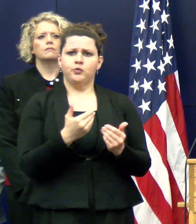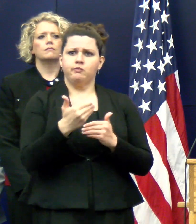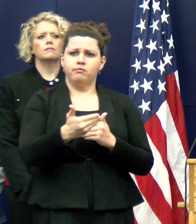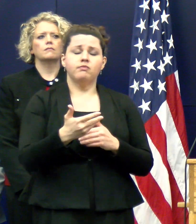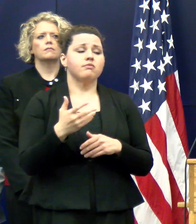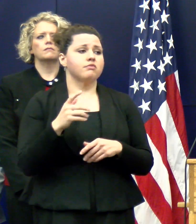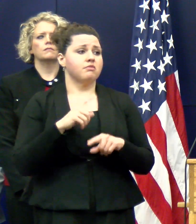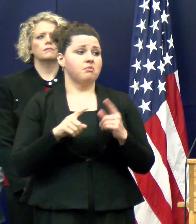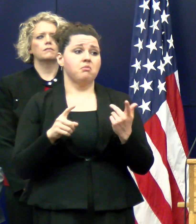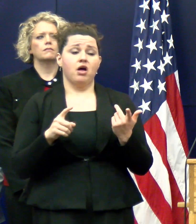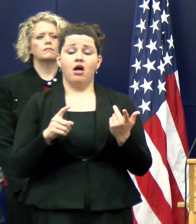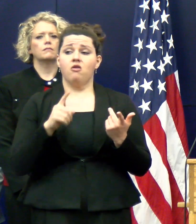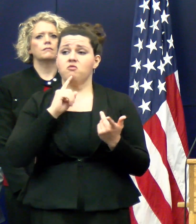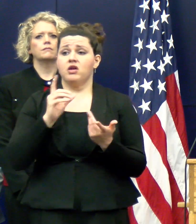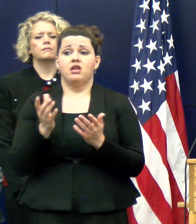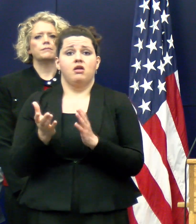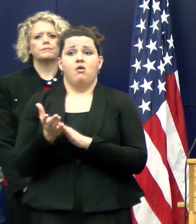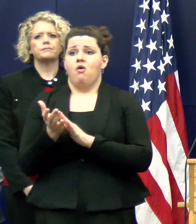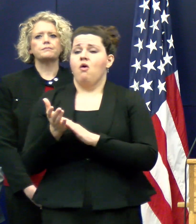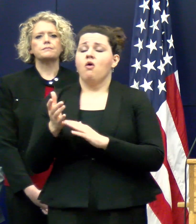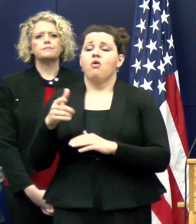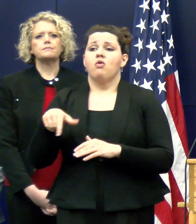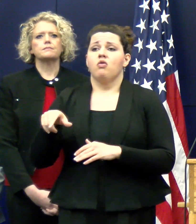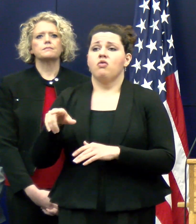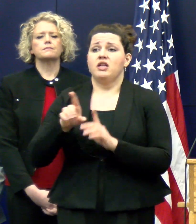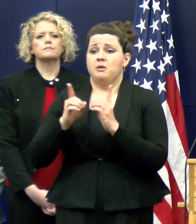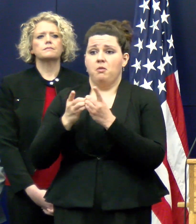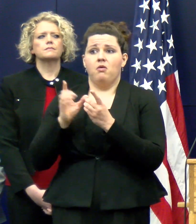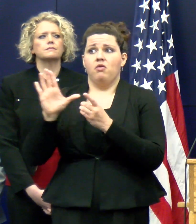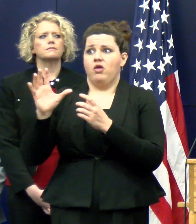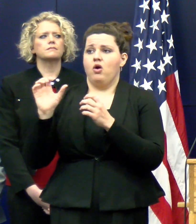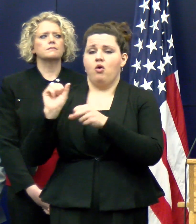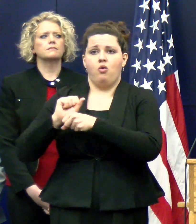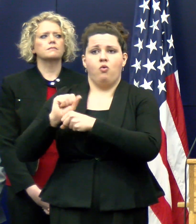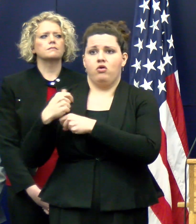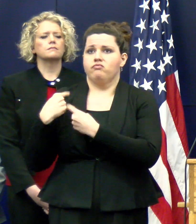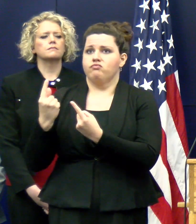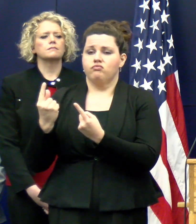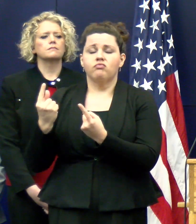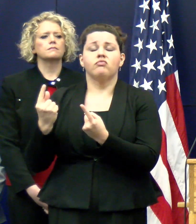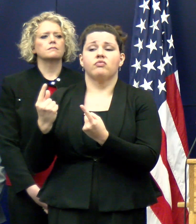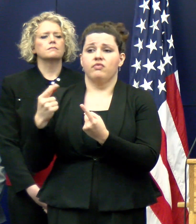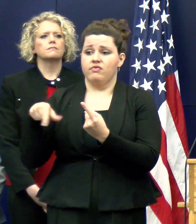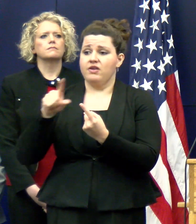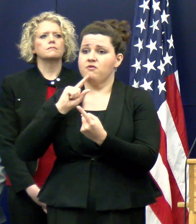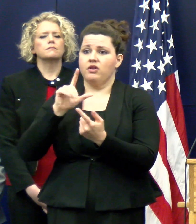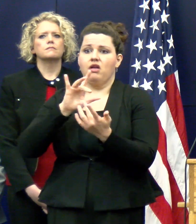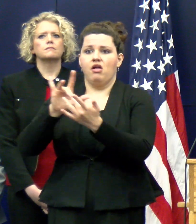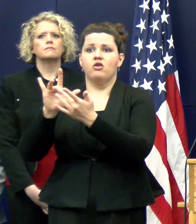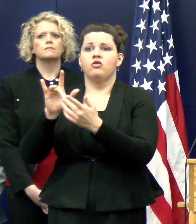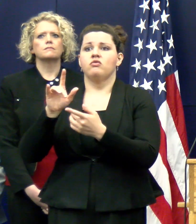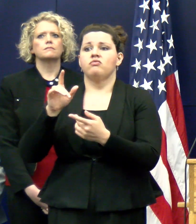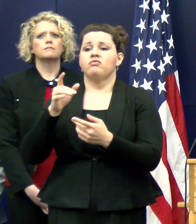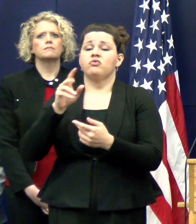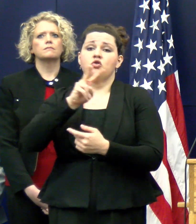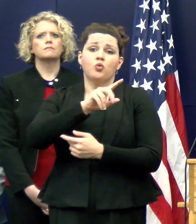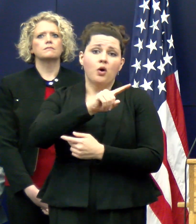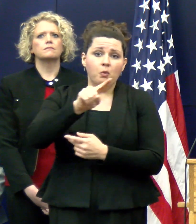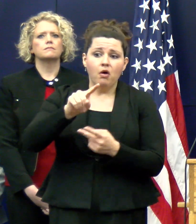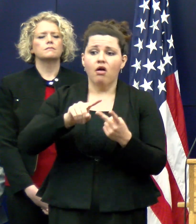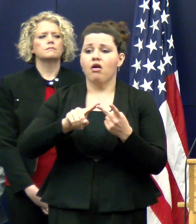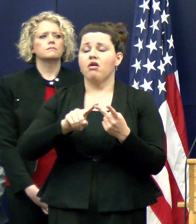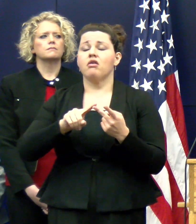But I want to commend the work that the department has done in reaching out through the 211 and through their office